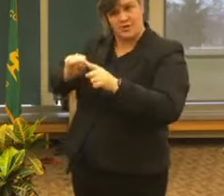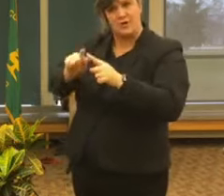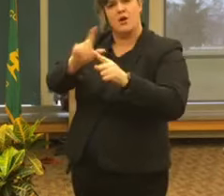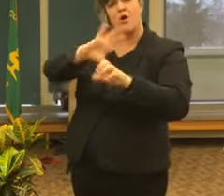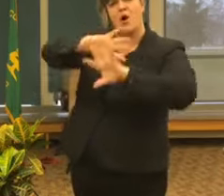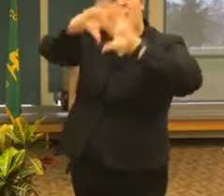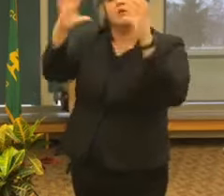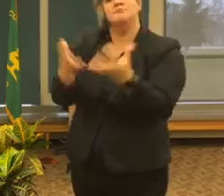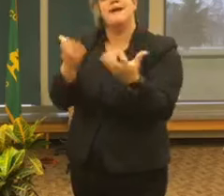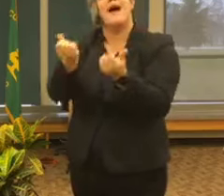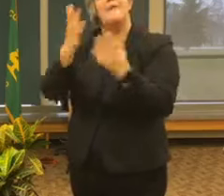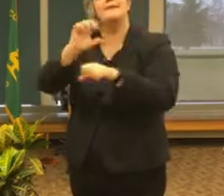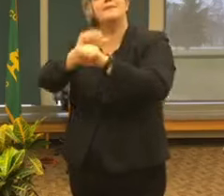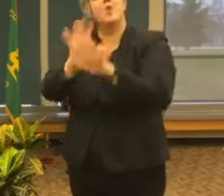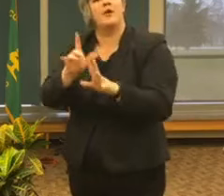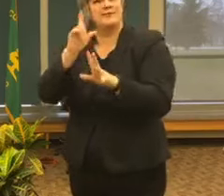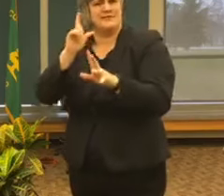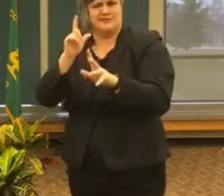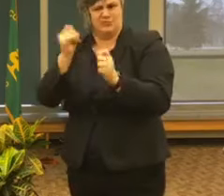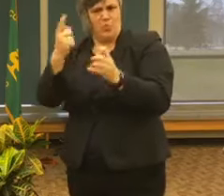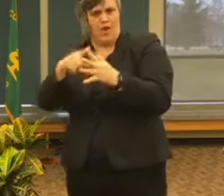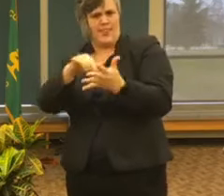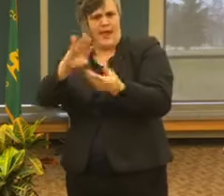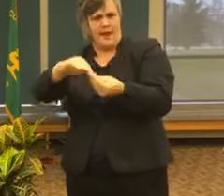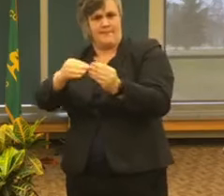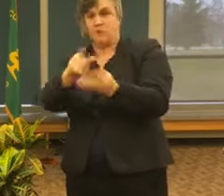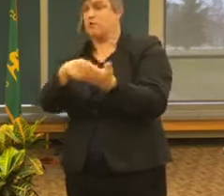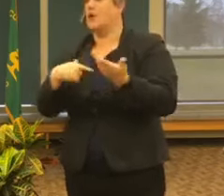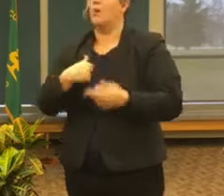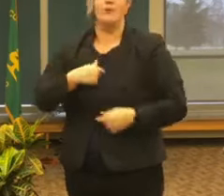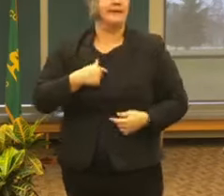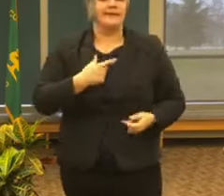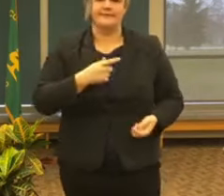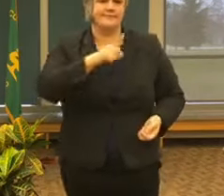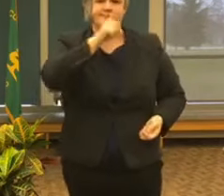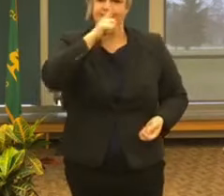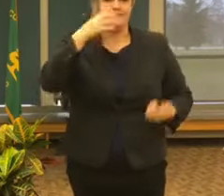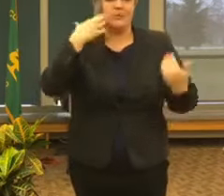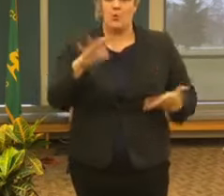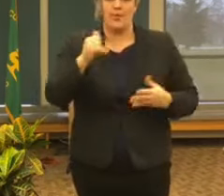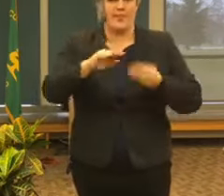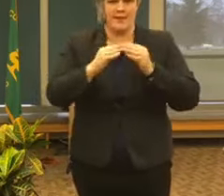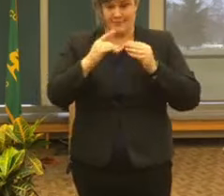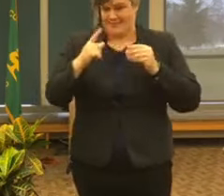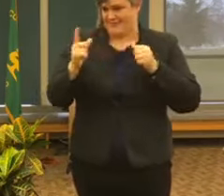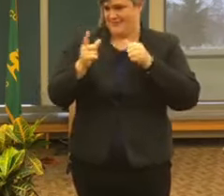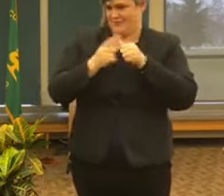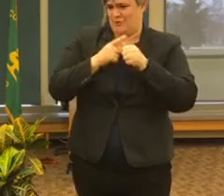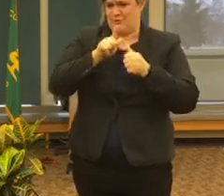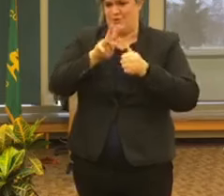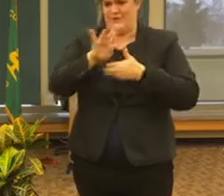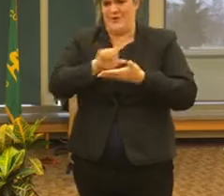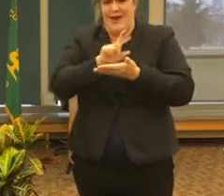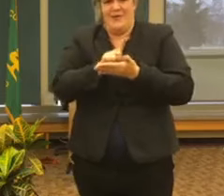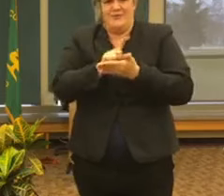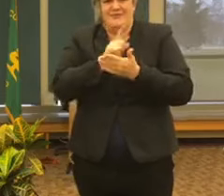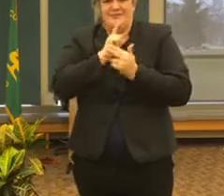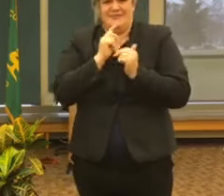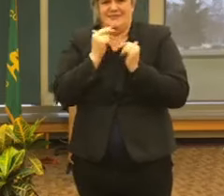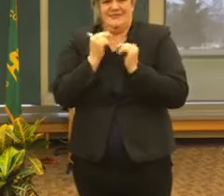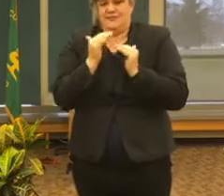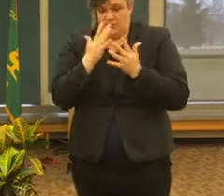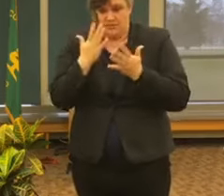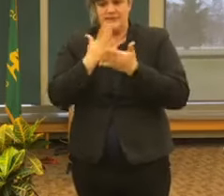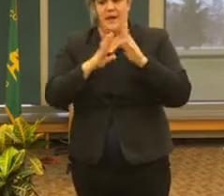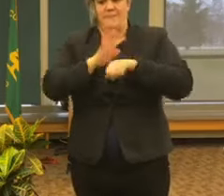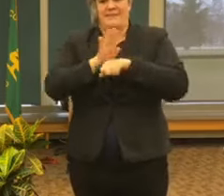workforce impacted? We don't have those figures yet. In fact, since we're still in the first 24 hours of this, there's a lot of businesses that are trying